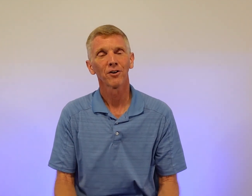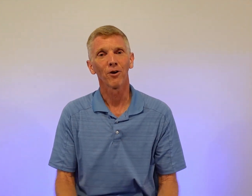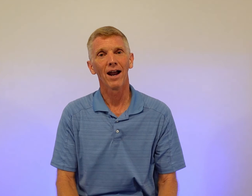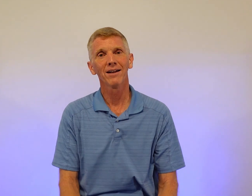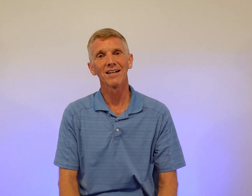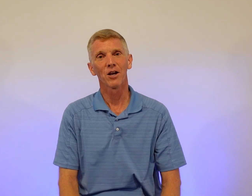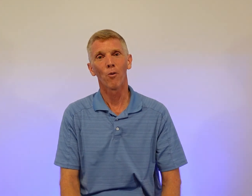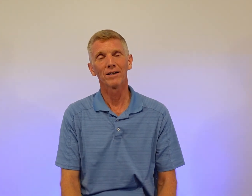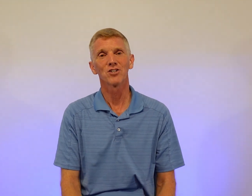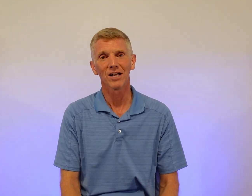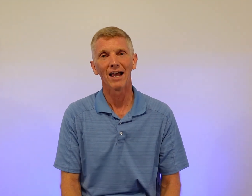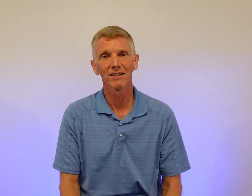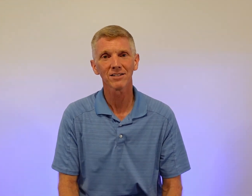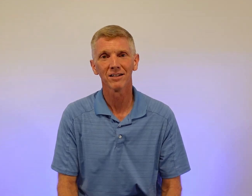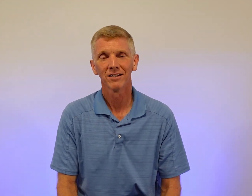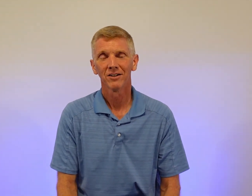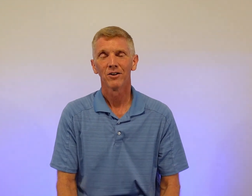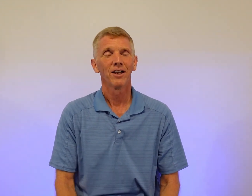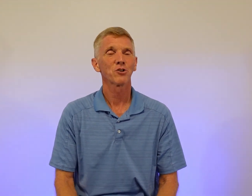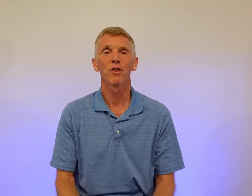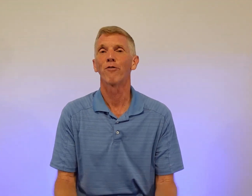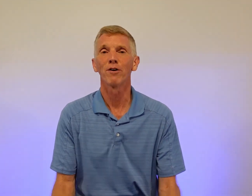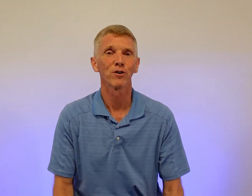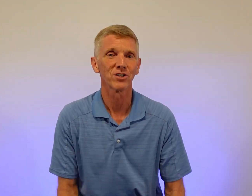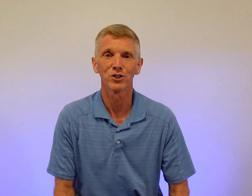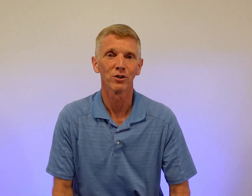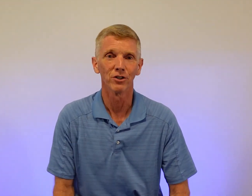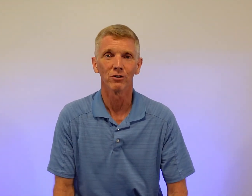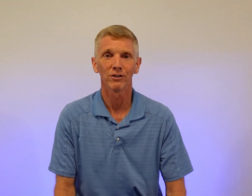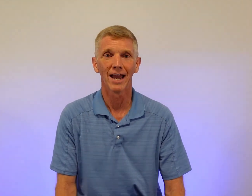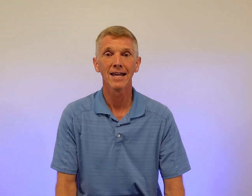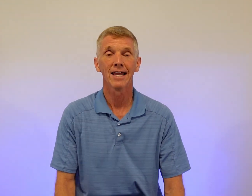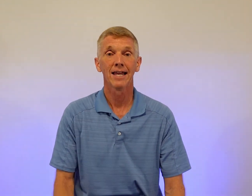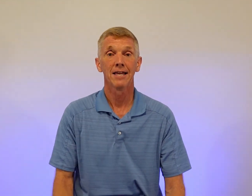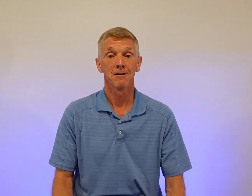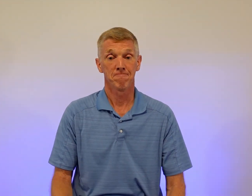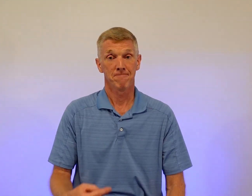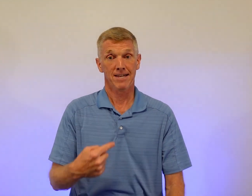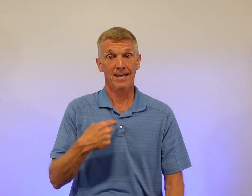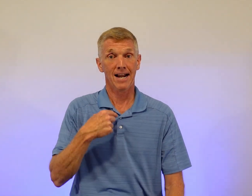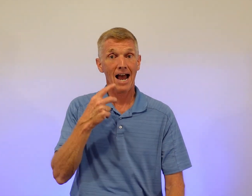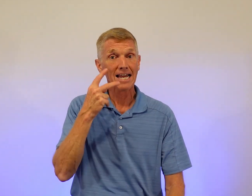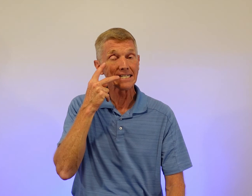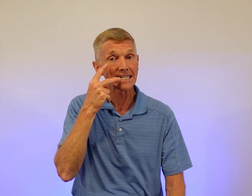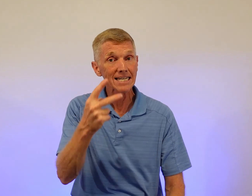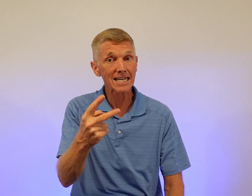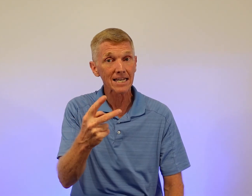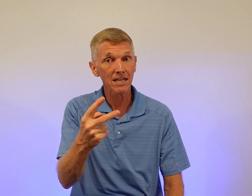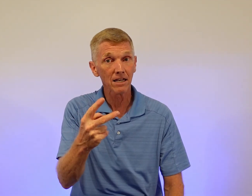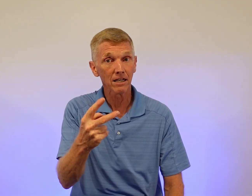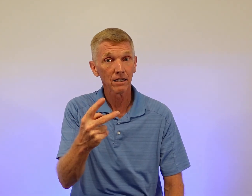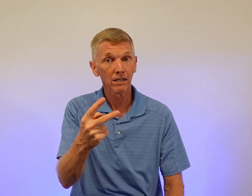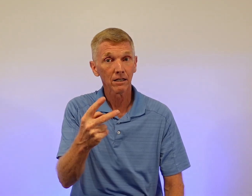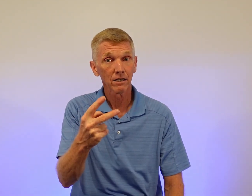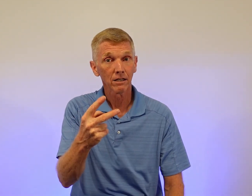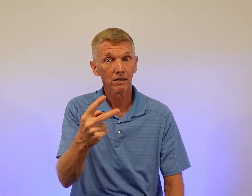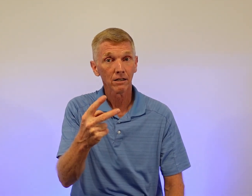right, as a wedding stylist, here's one of the very first things you can do, okay? can I see